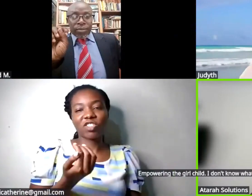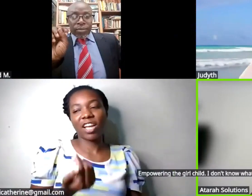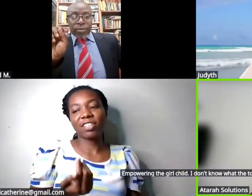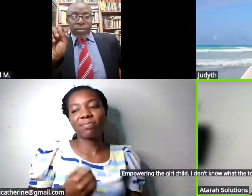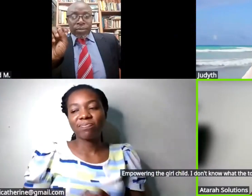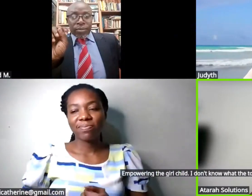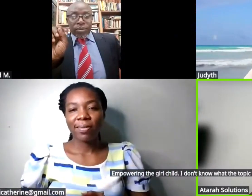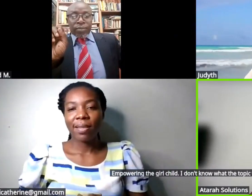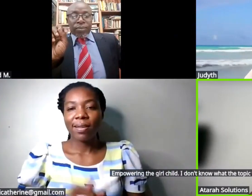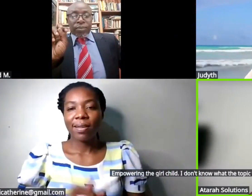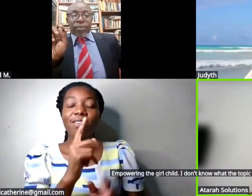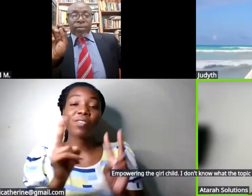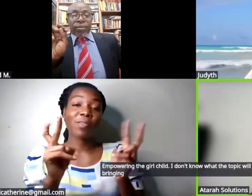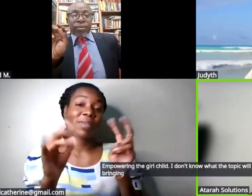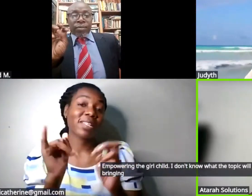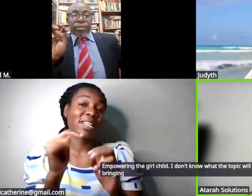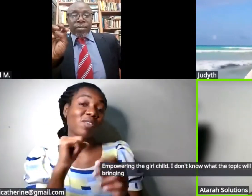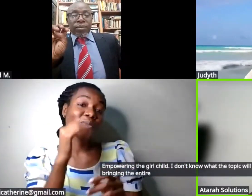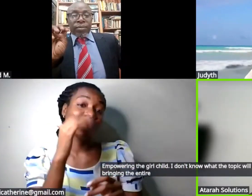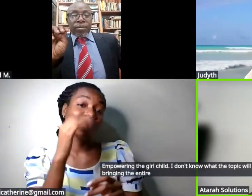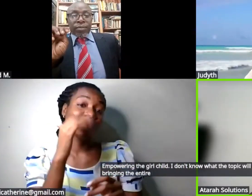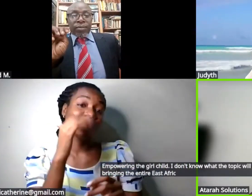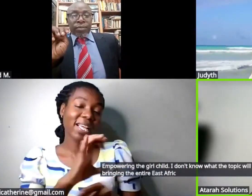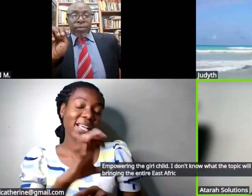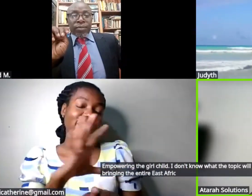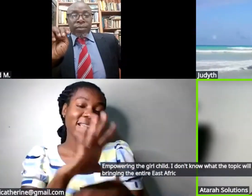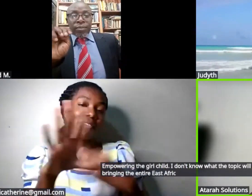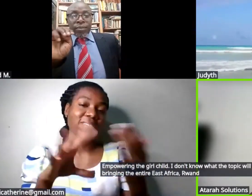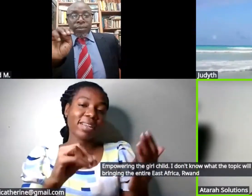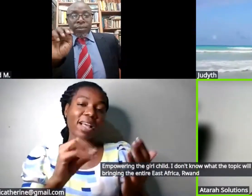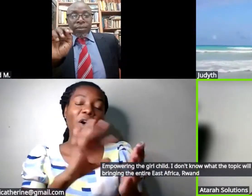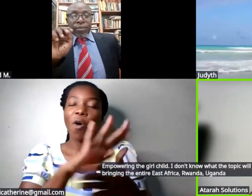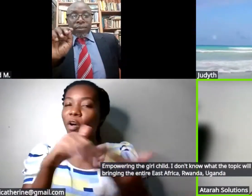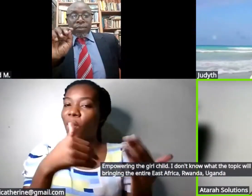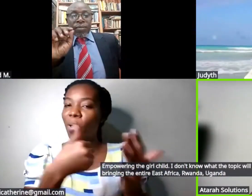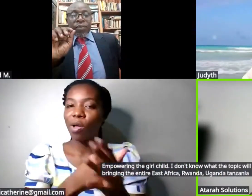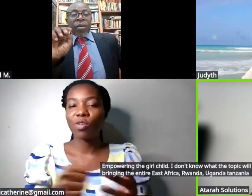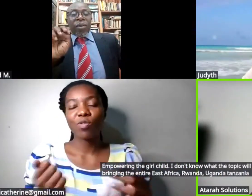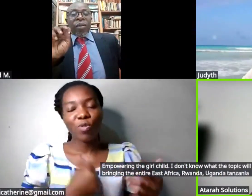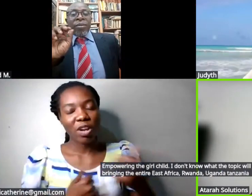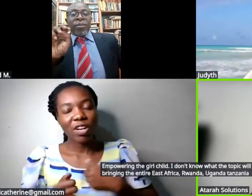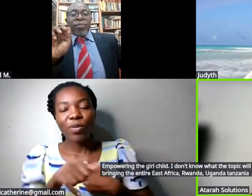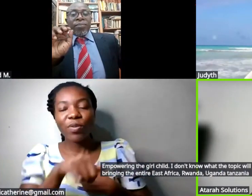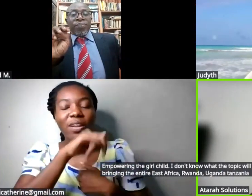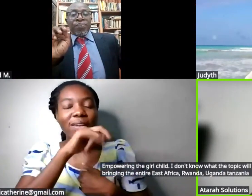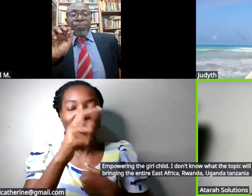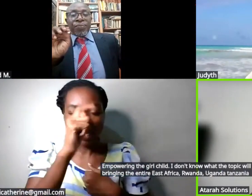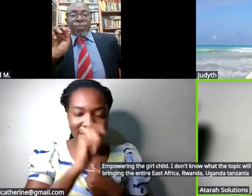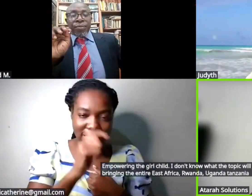are bringing the entire East Africa, Rwanda, Uganda, Tanzania, and